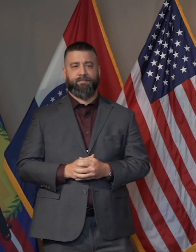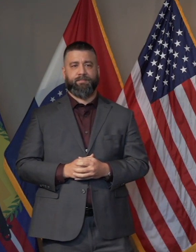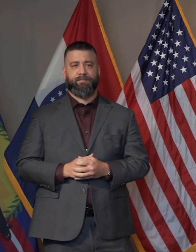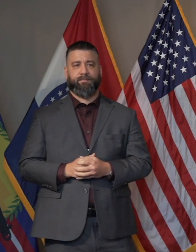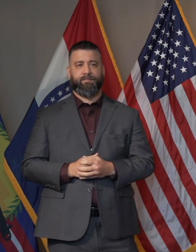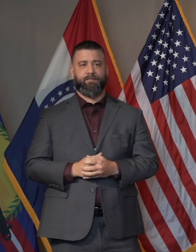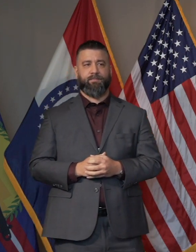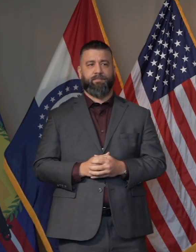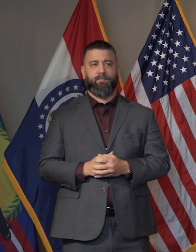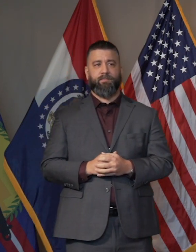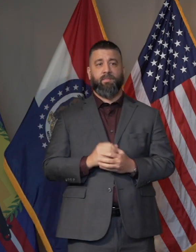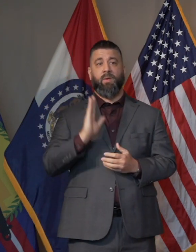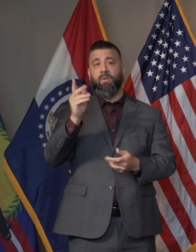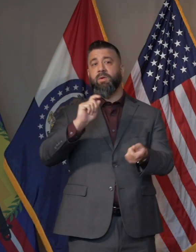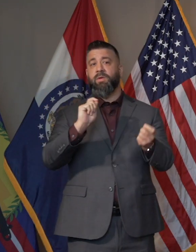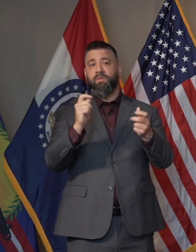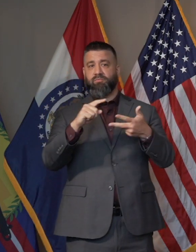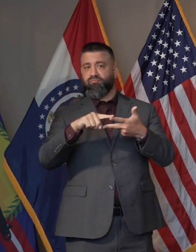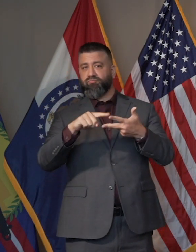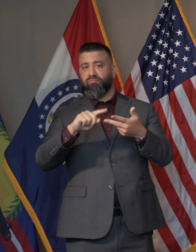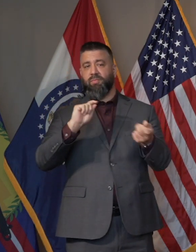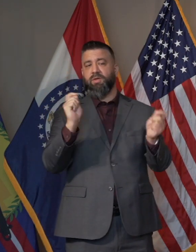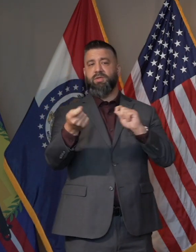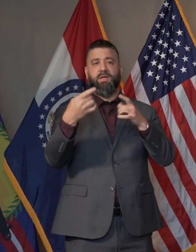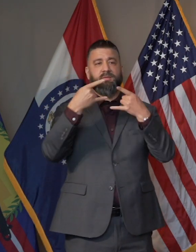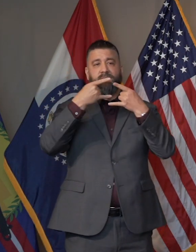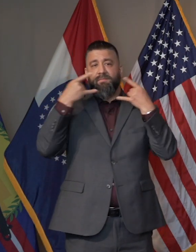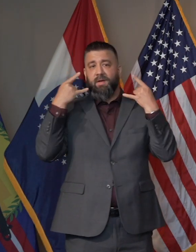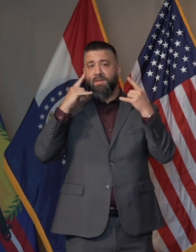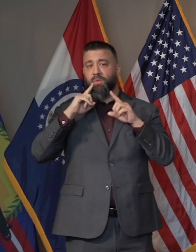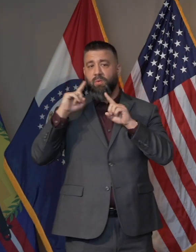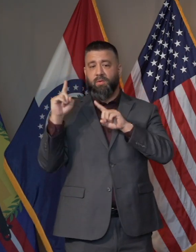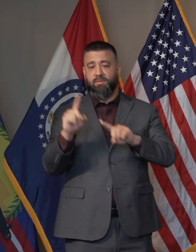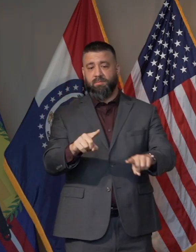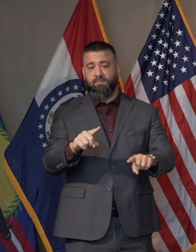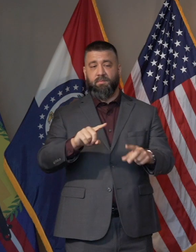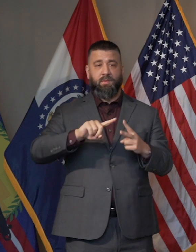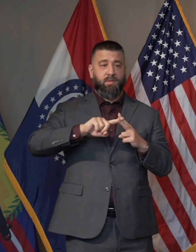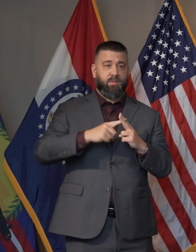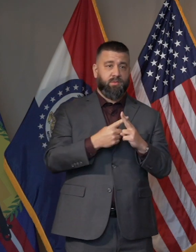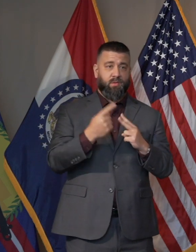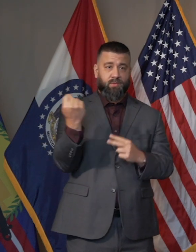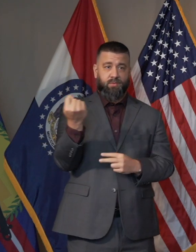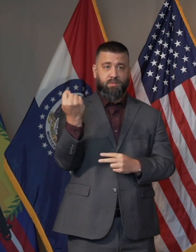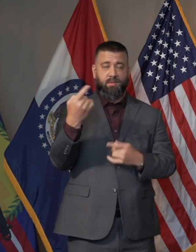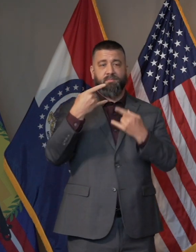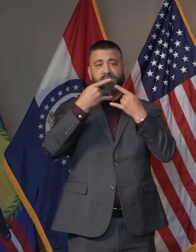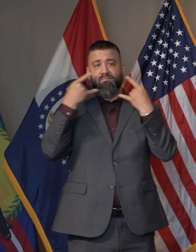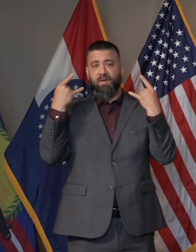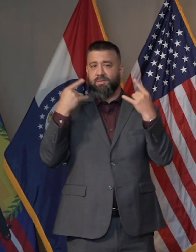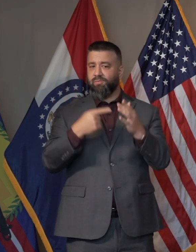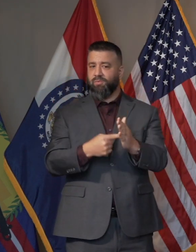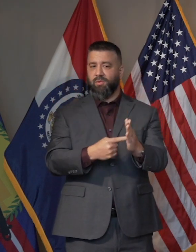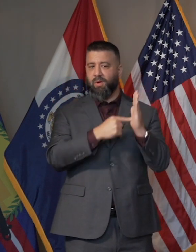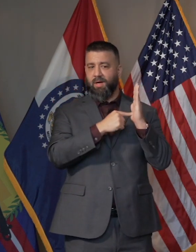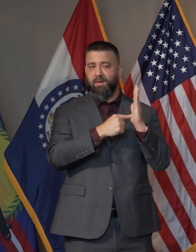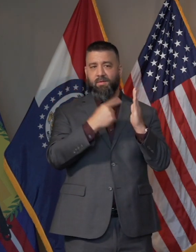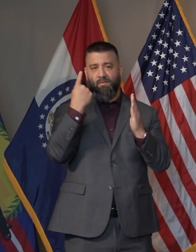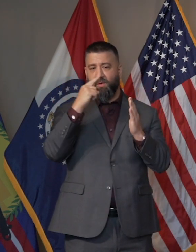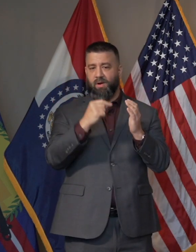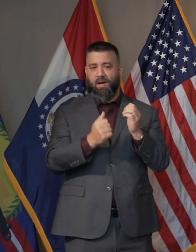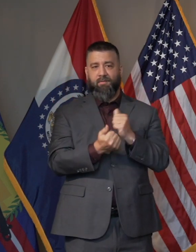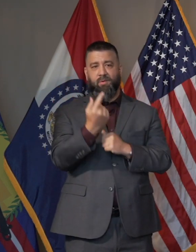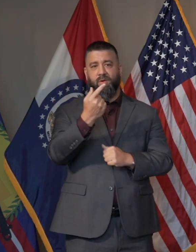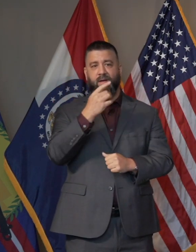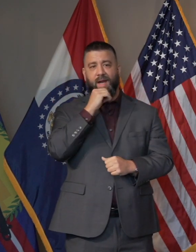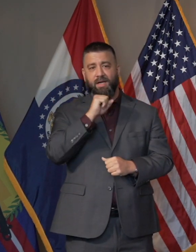There will be changes to the face mask orders. Effective Tuesday, face coverings must be worn by everyone over